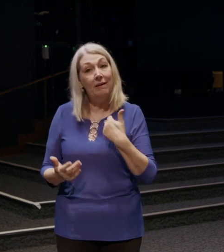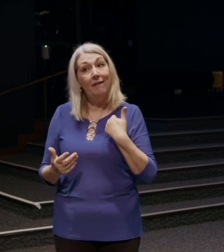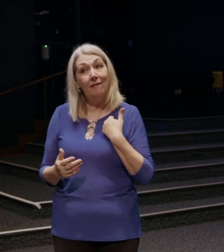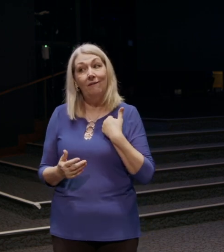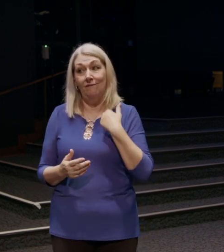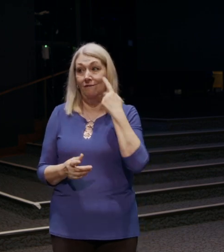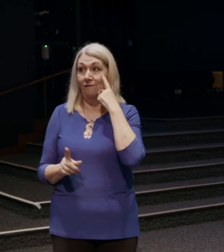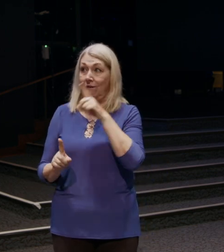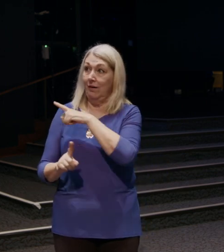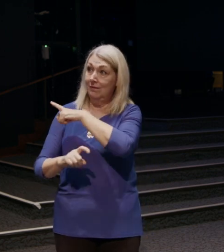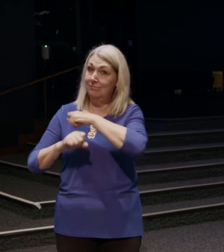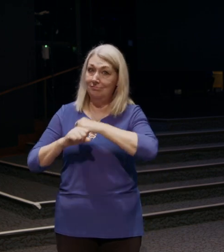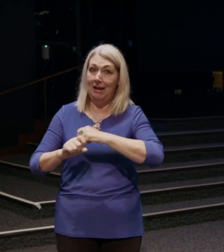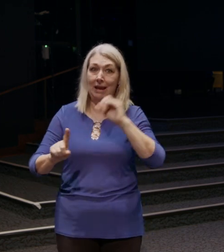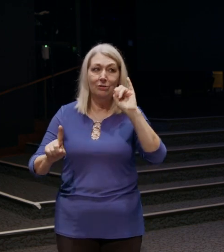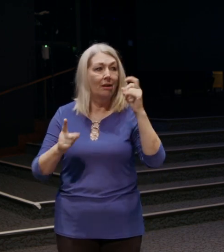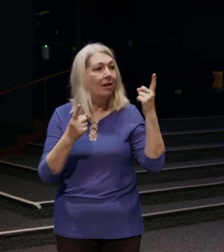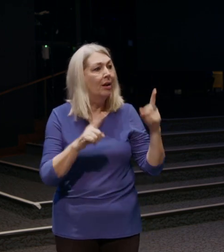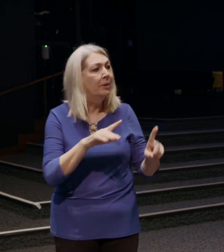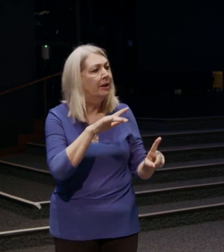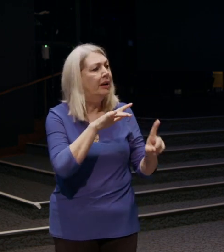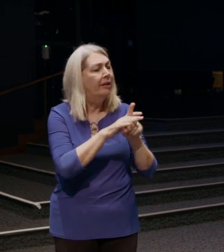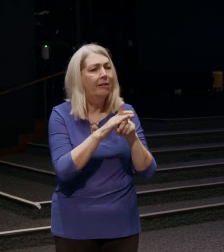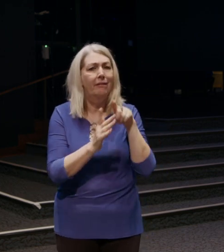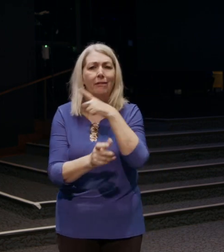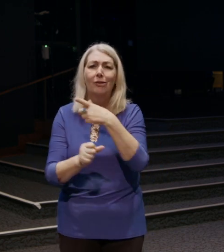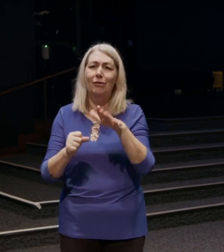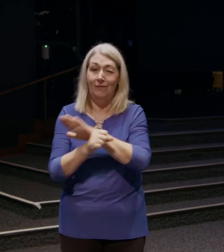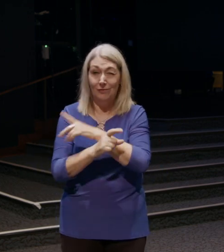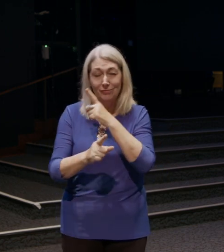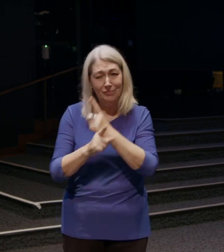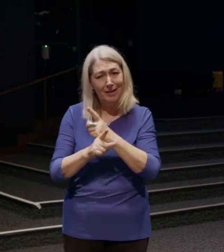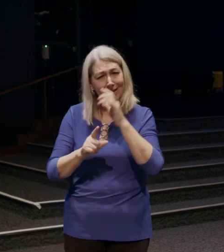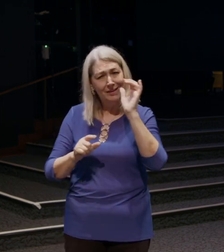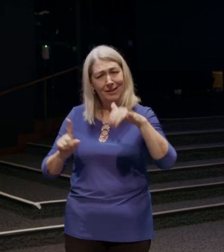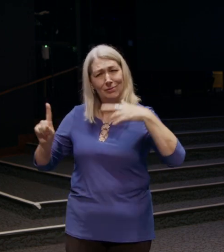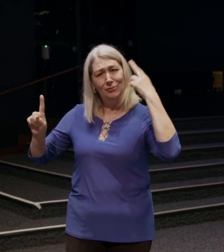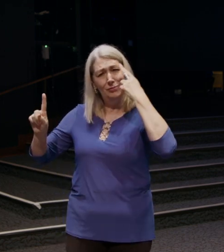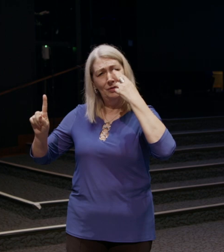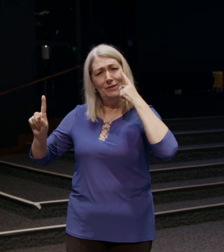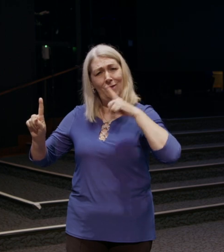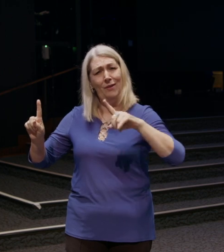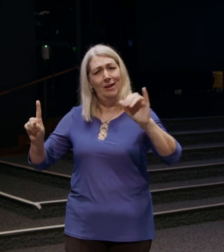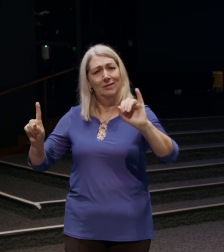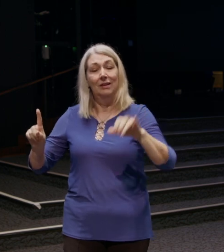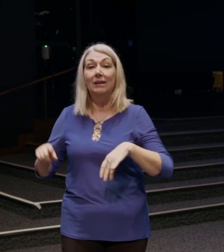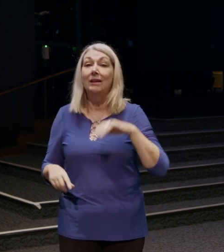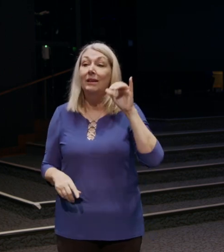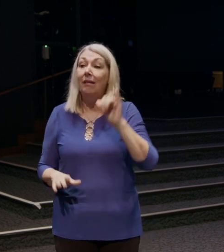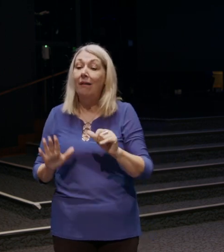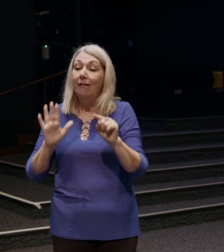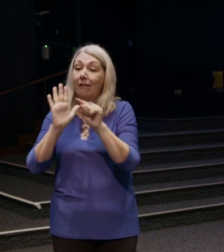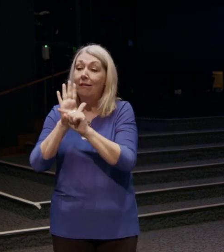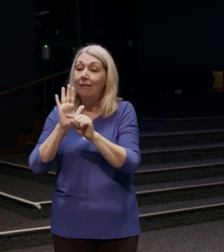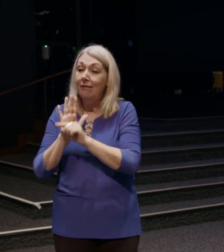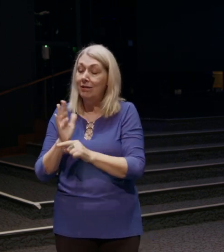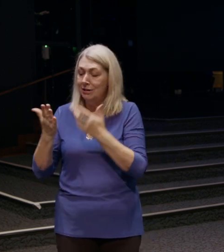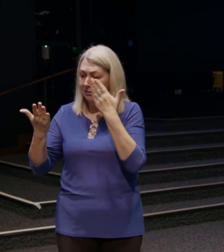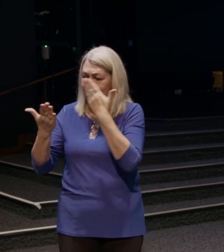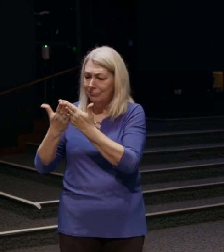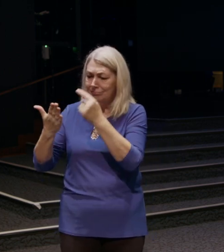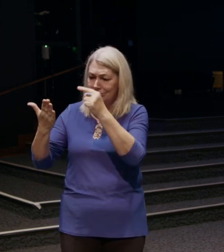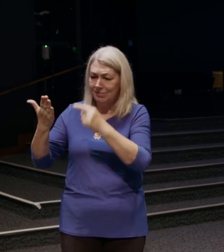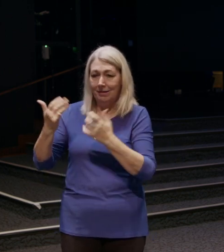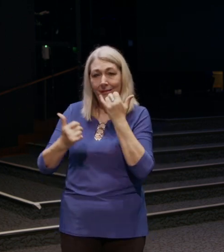I mean, aren't the blemishes on my record,